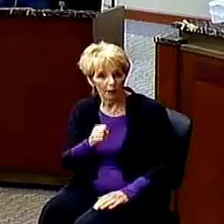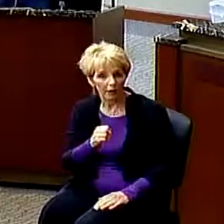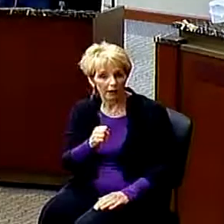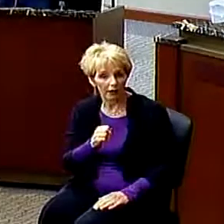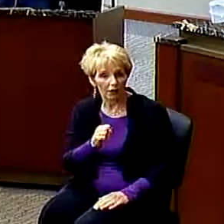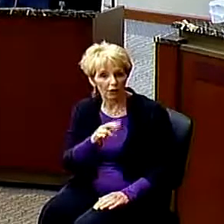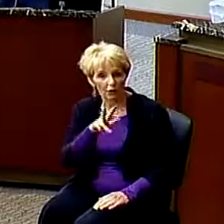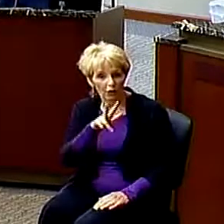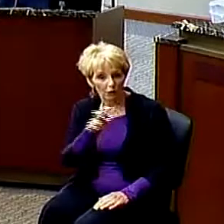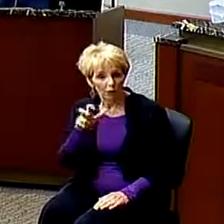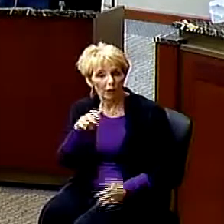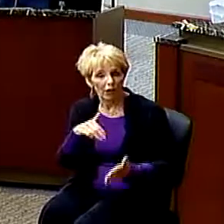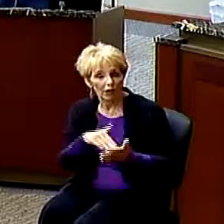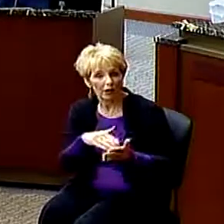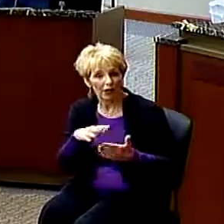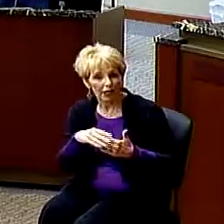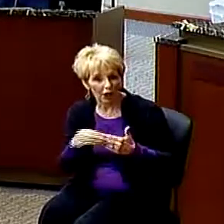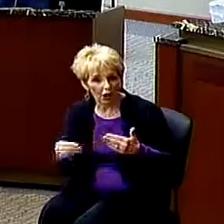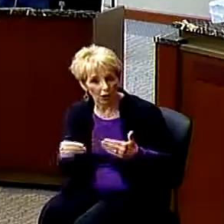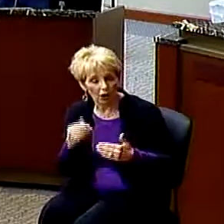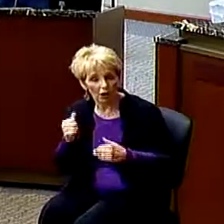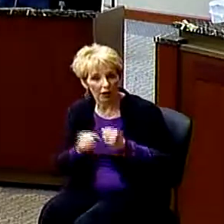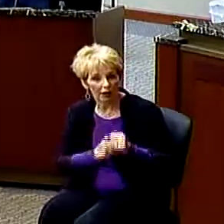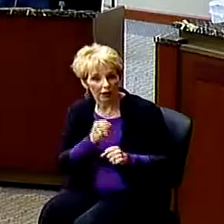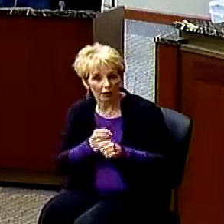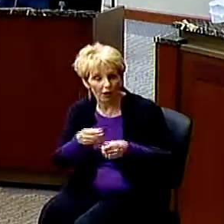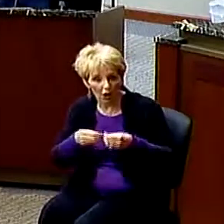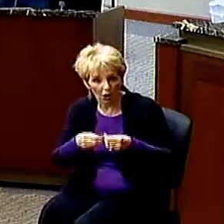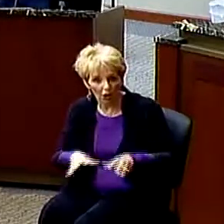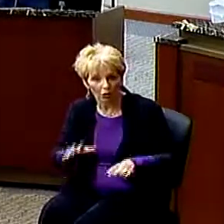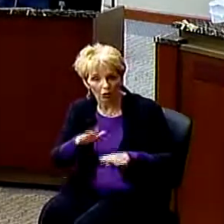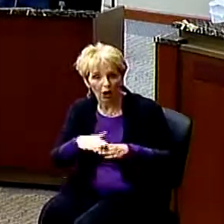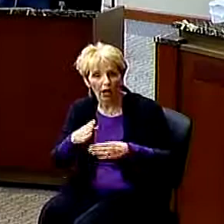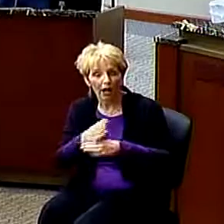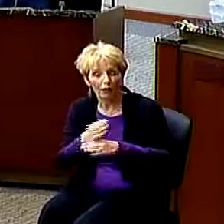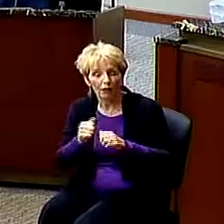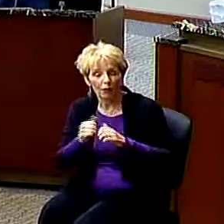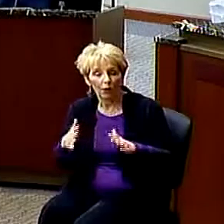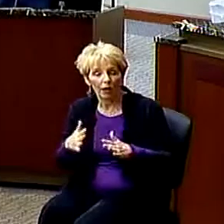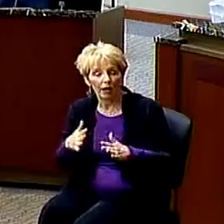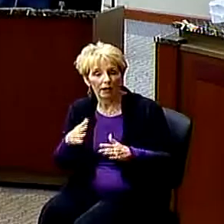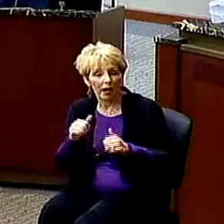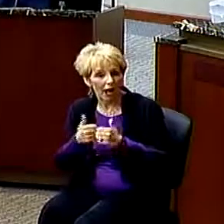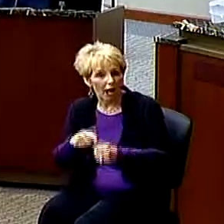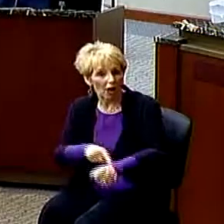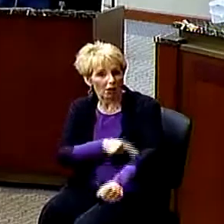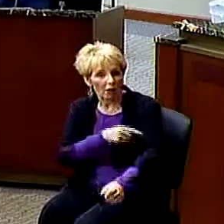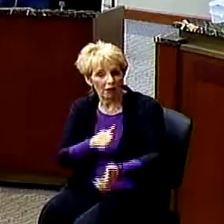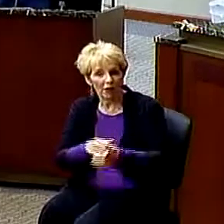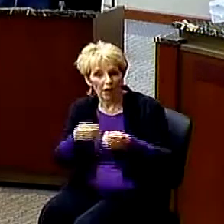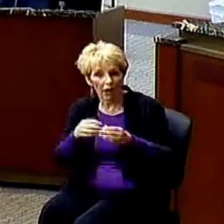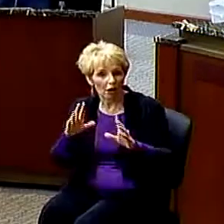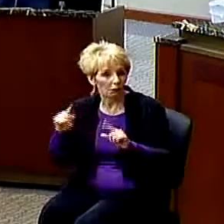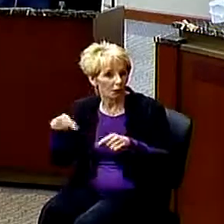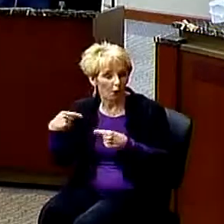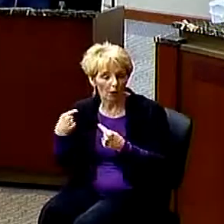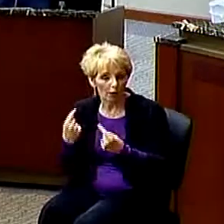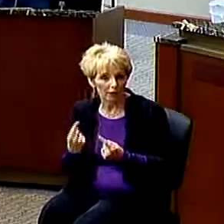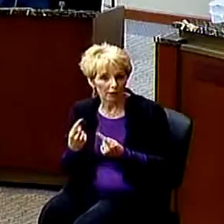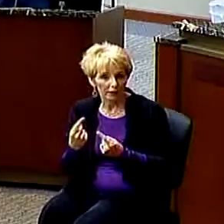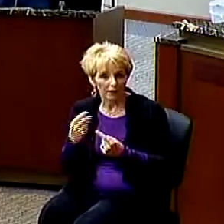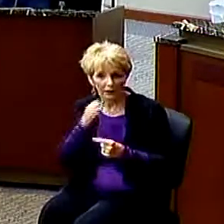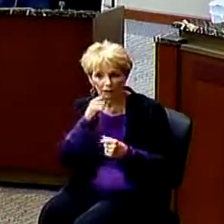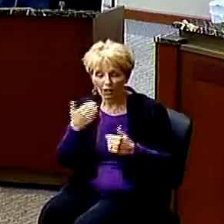a $300,000 a year loss on average without stating how long that loss has been going on. It could have